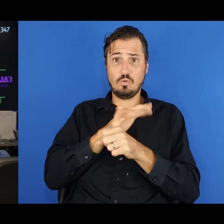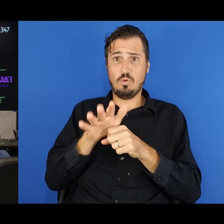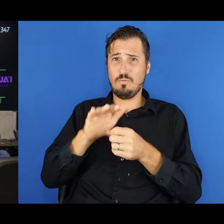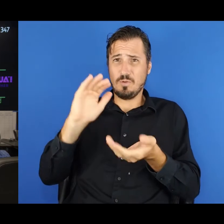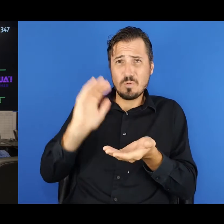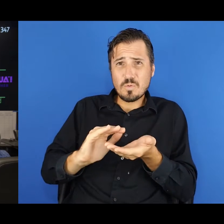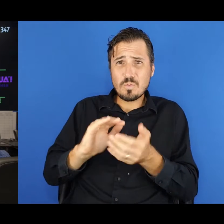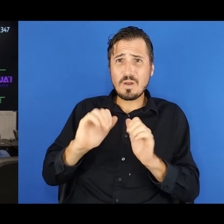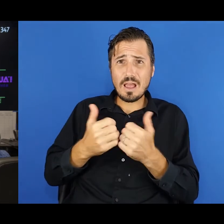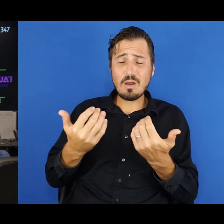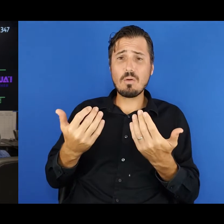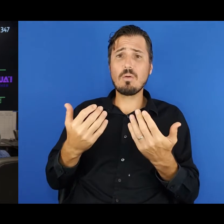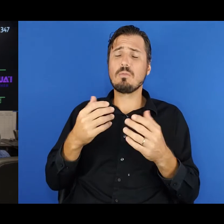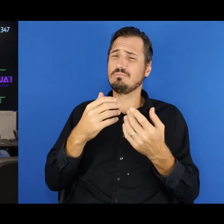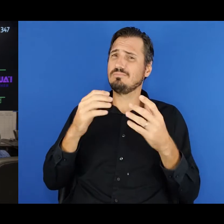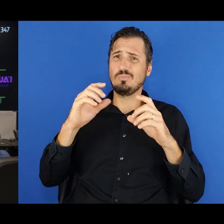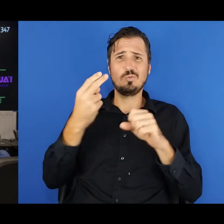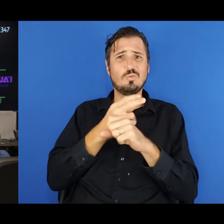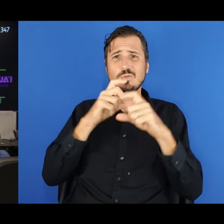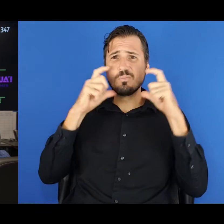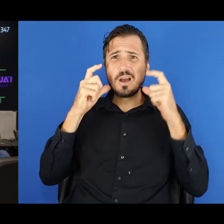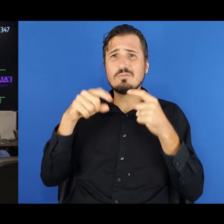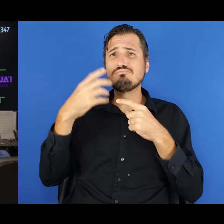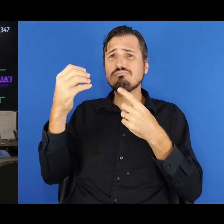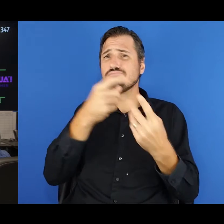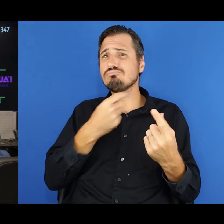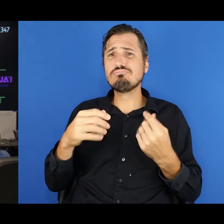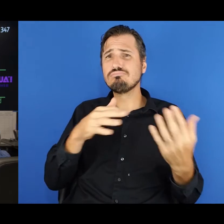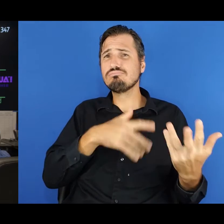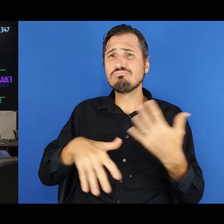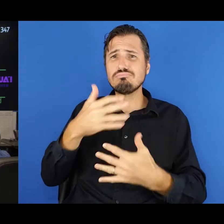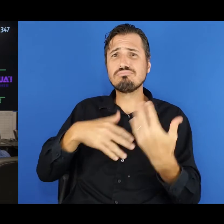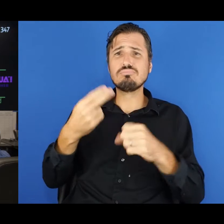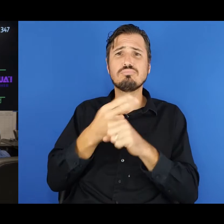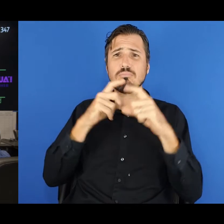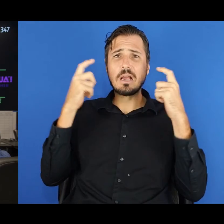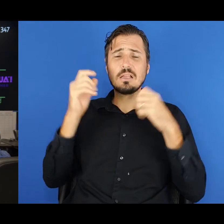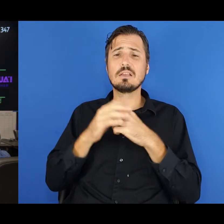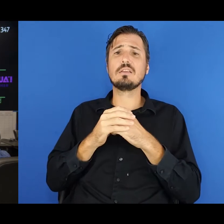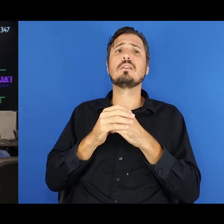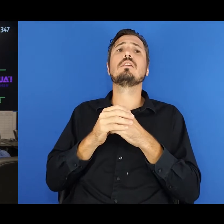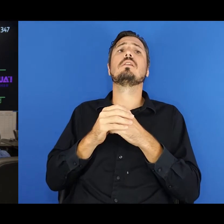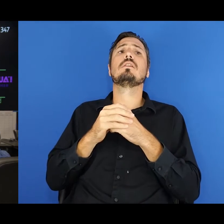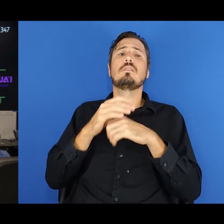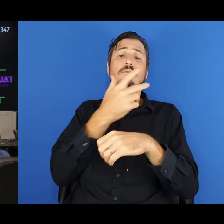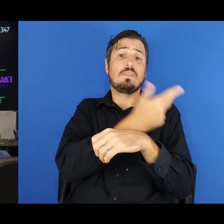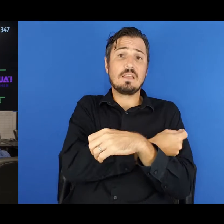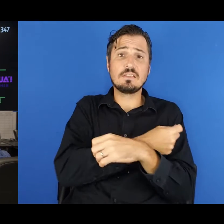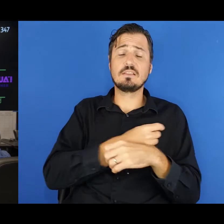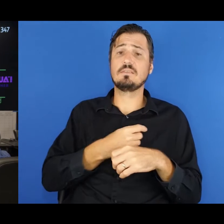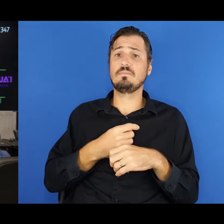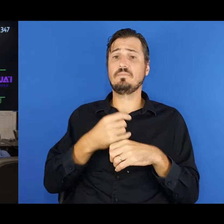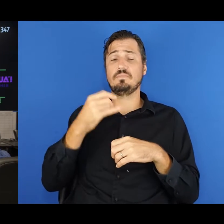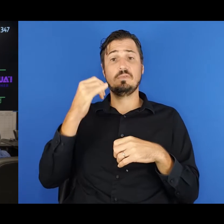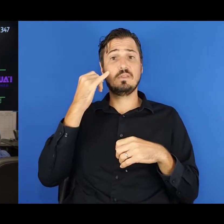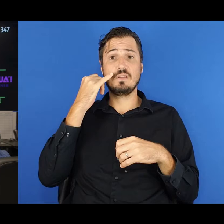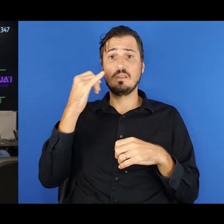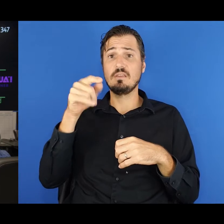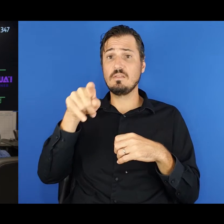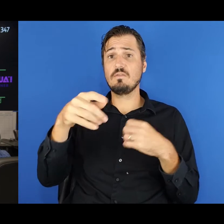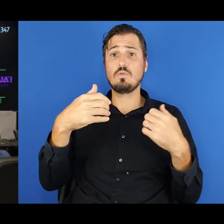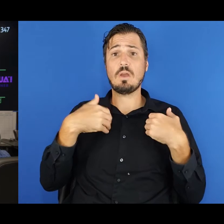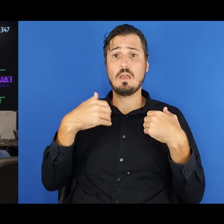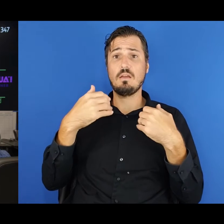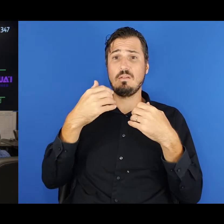safety measures. Wear your mask while in public, get vaccinated, and take a free COVID-19 test at the convention hall if you